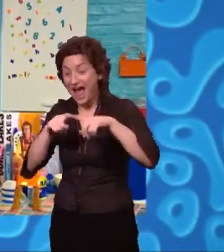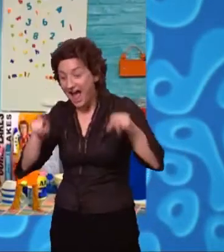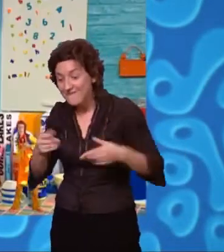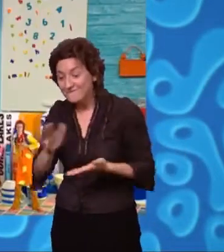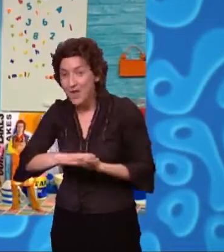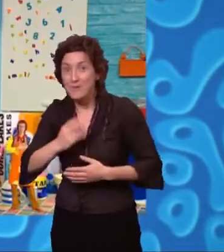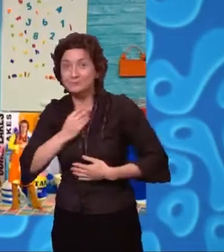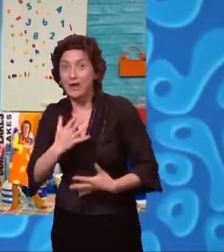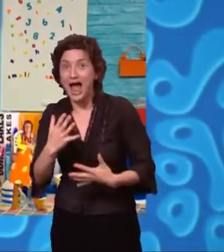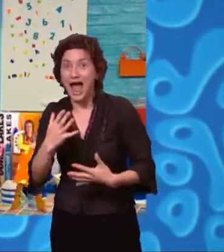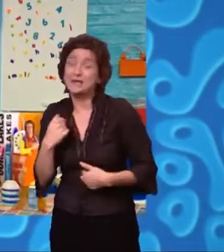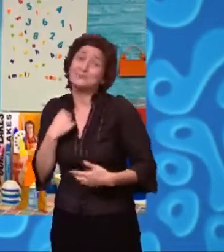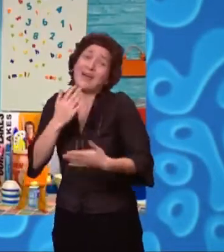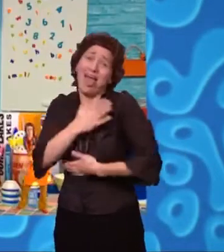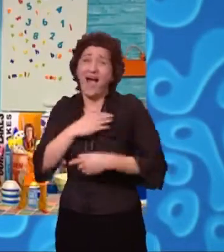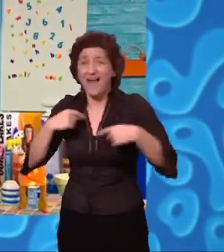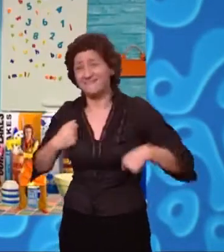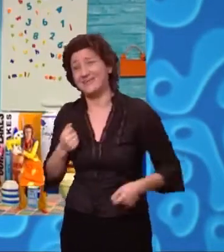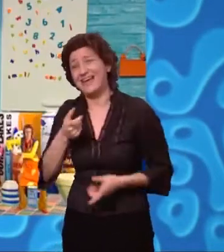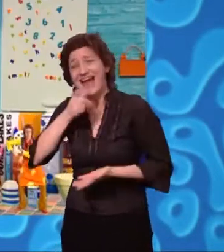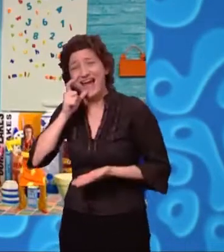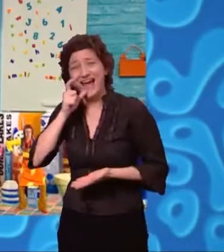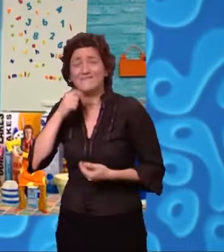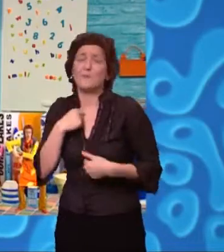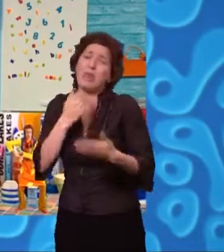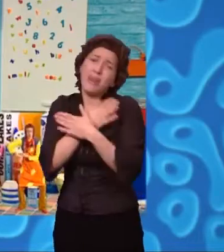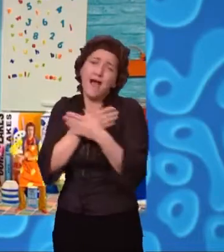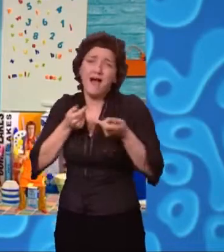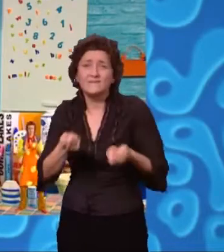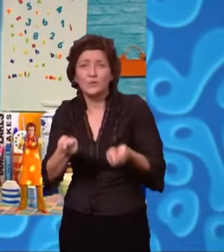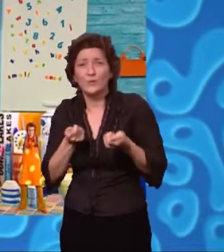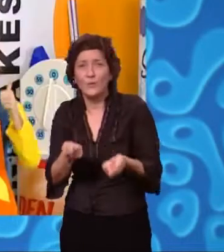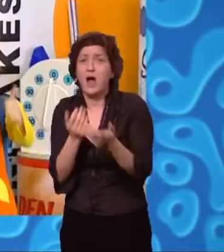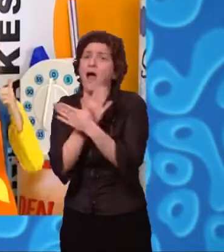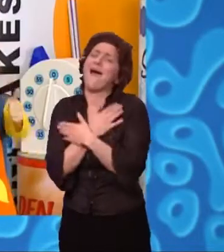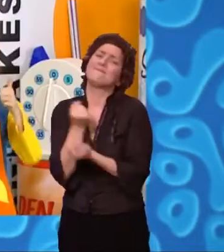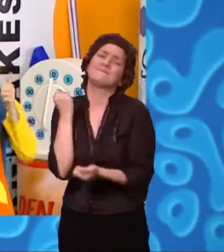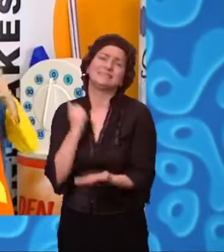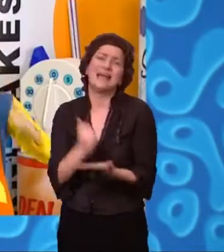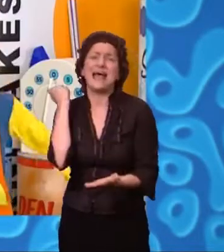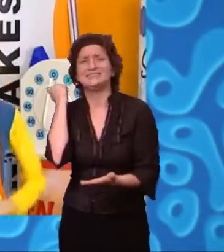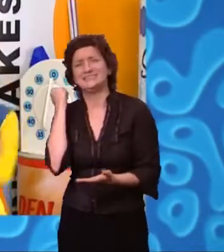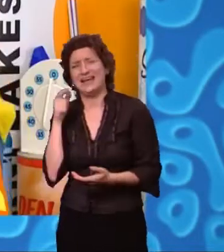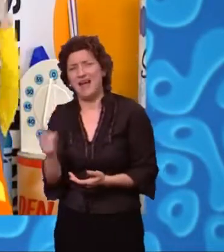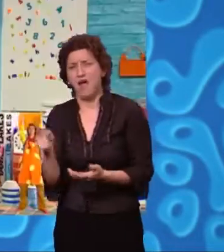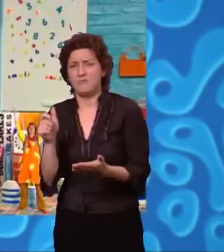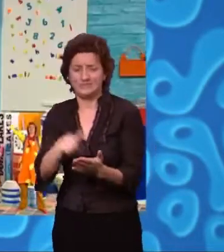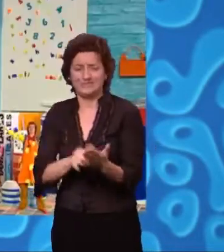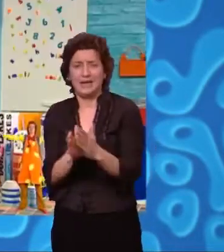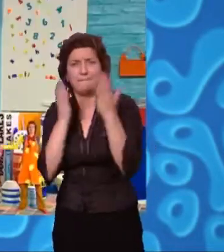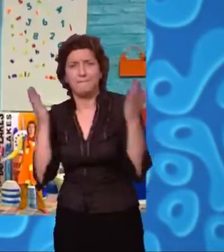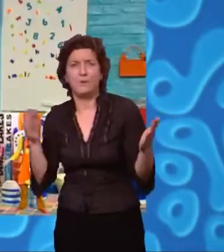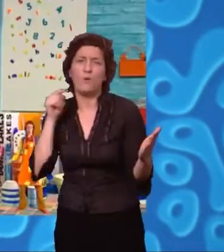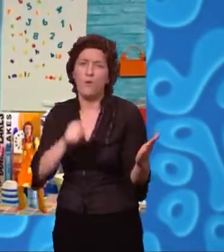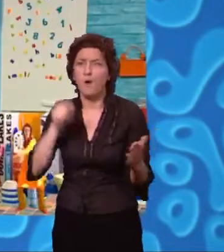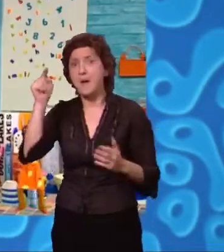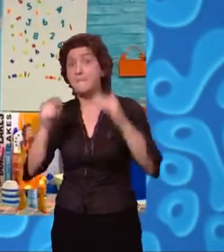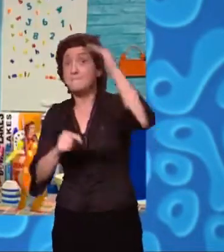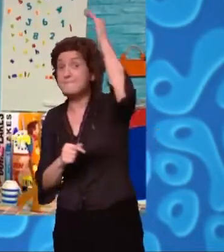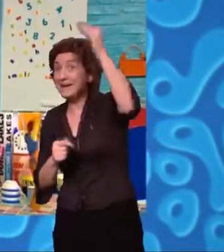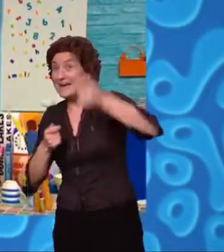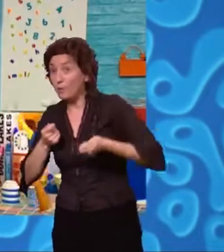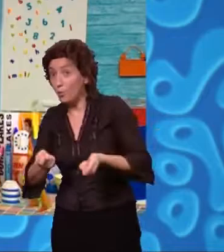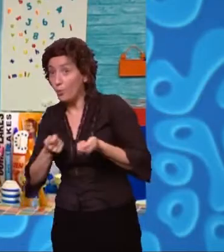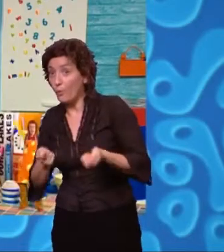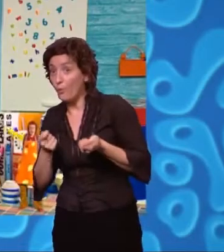We love our cafe and we love to cook. We have a fantastic recipe